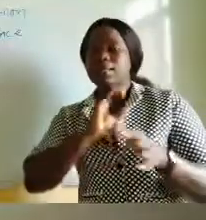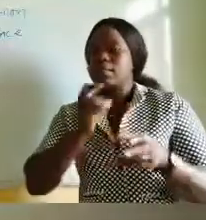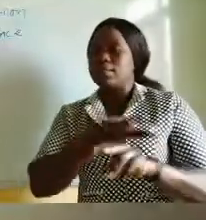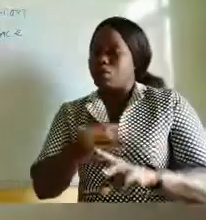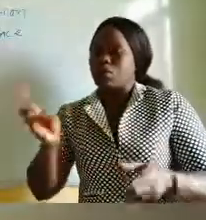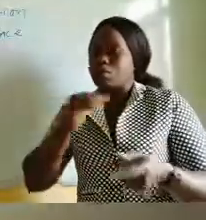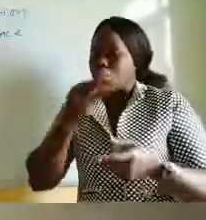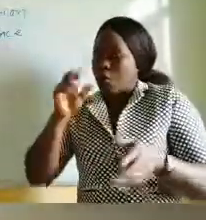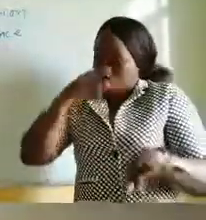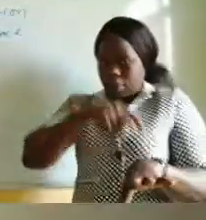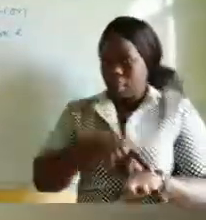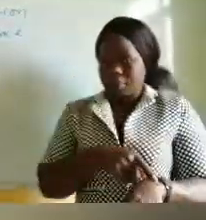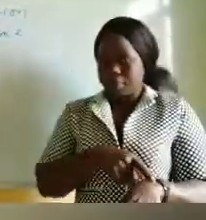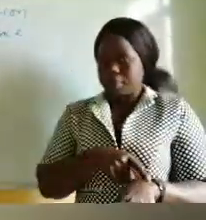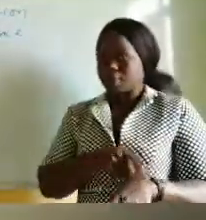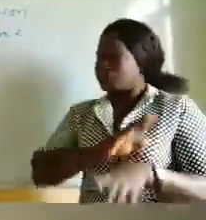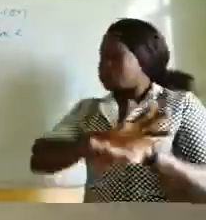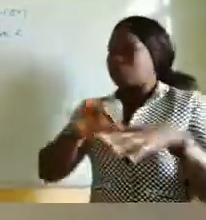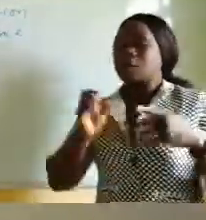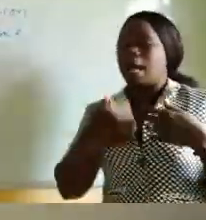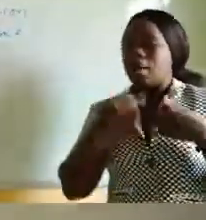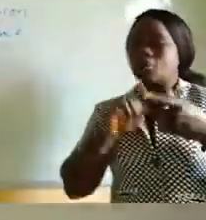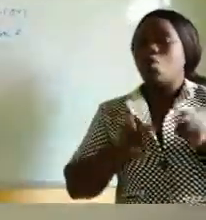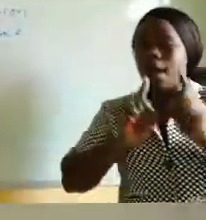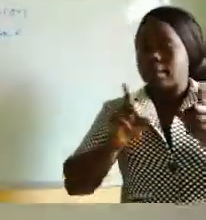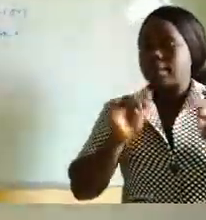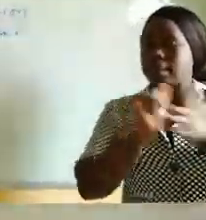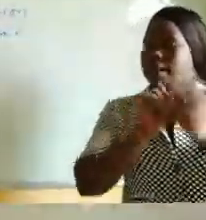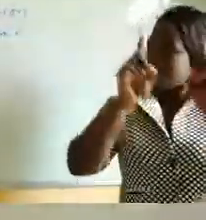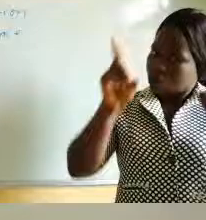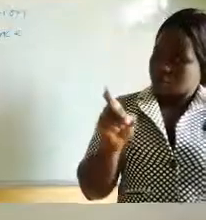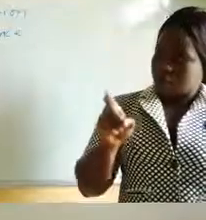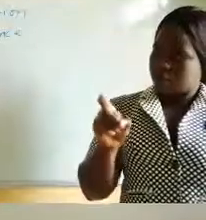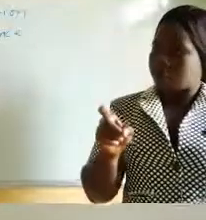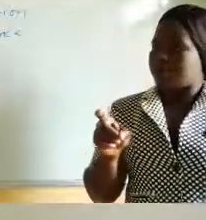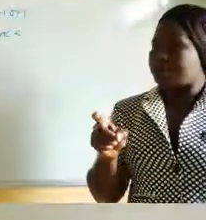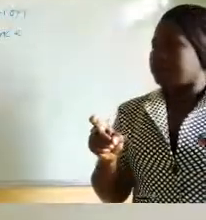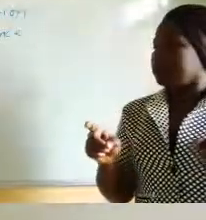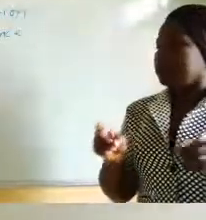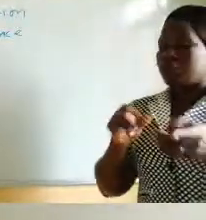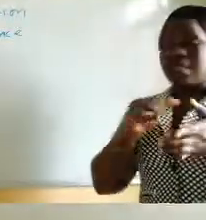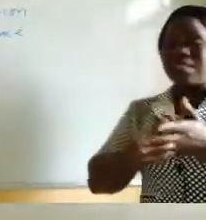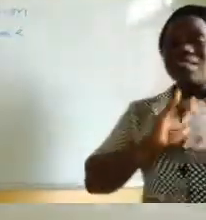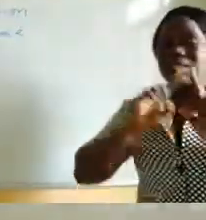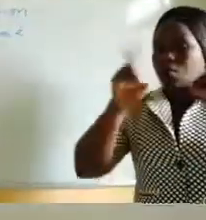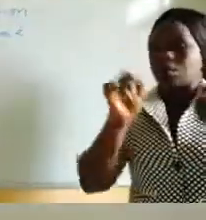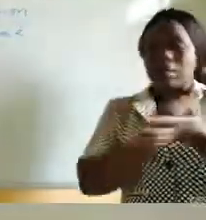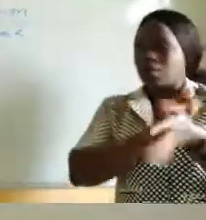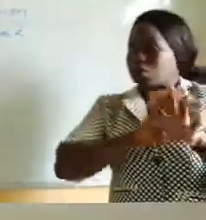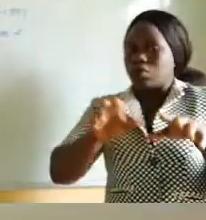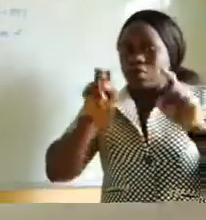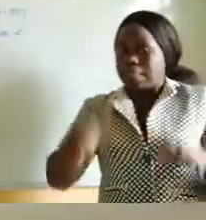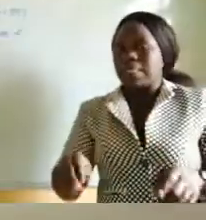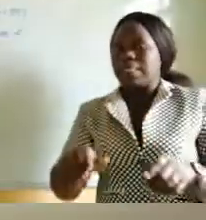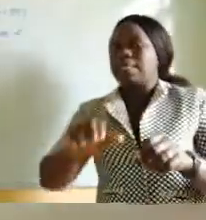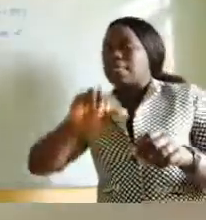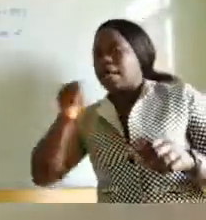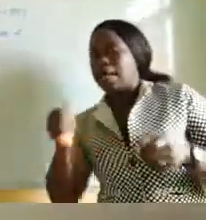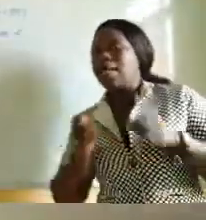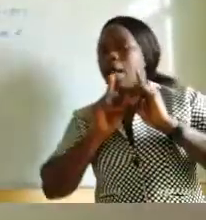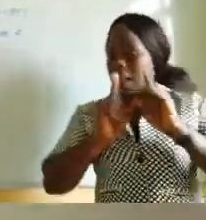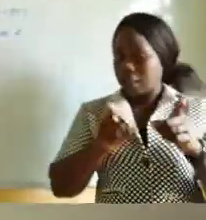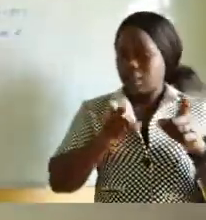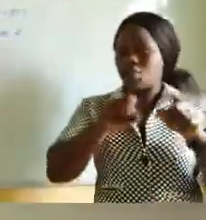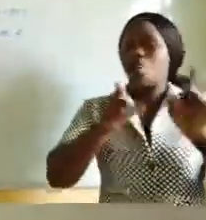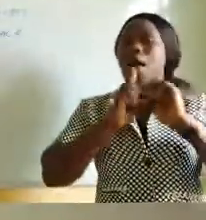answer that question. So rhetorical questions are questions that doesn't need an answer. You answer